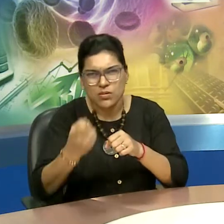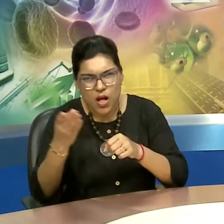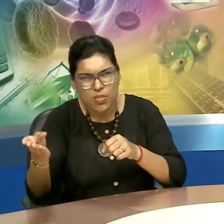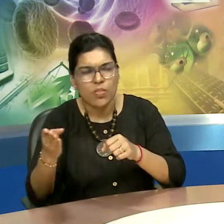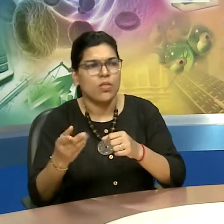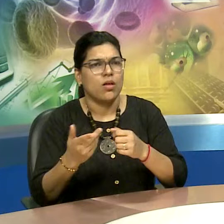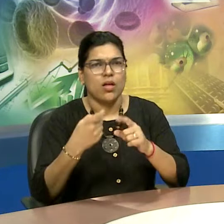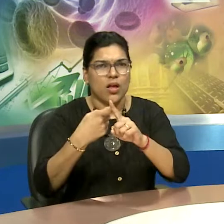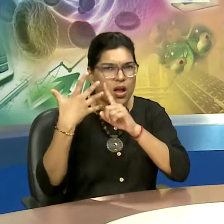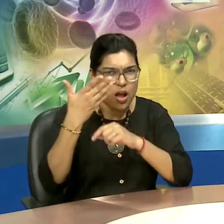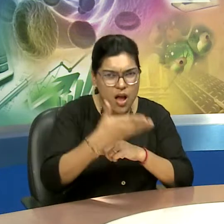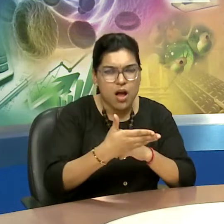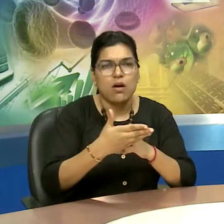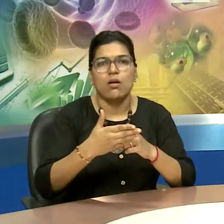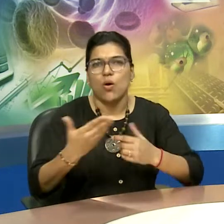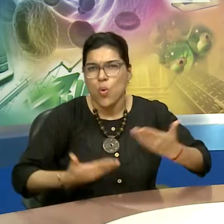in addition to this process,